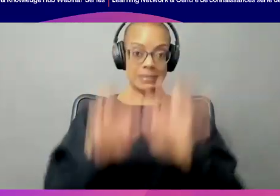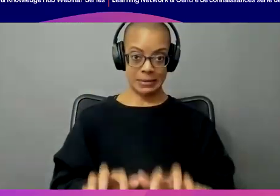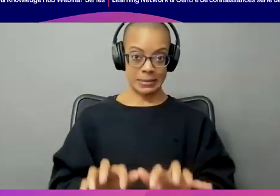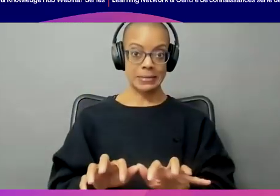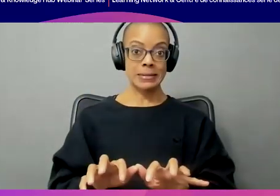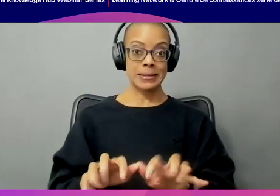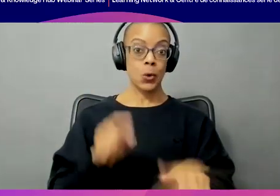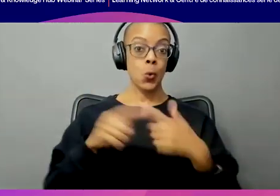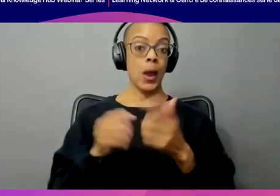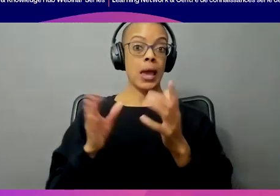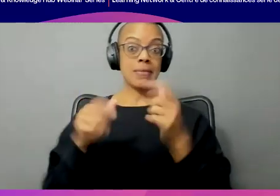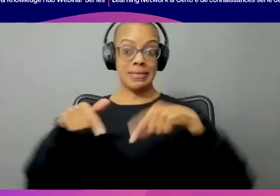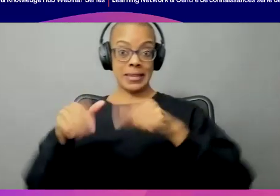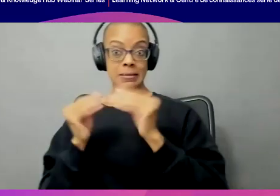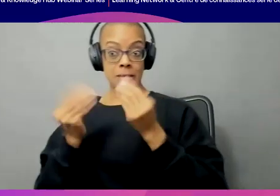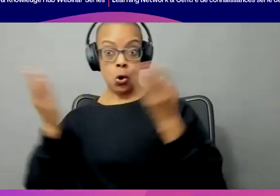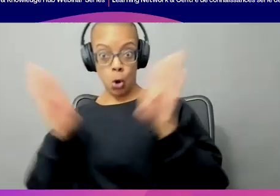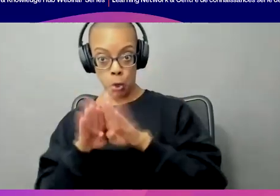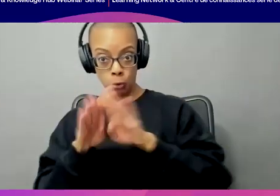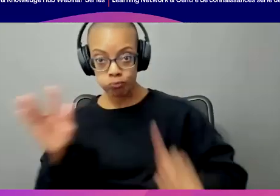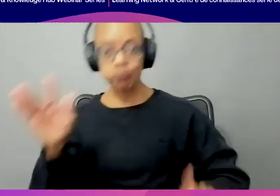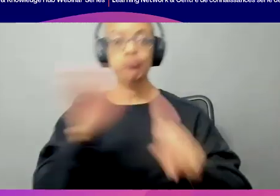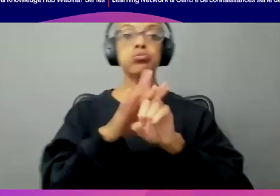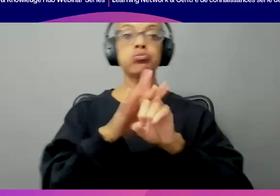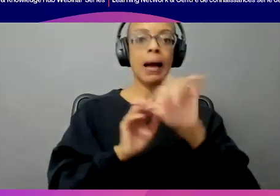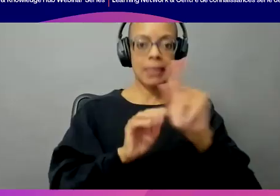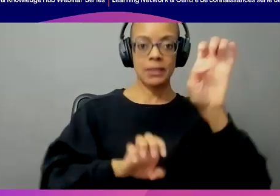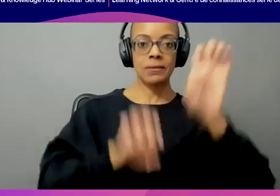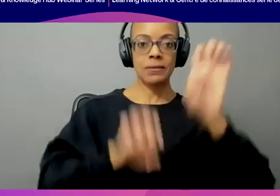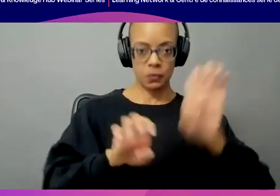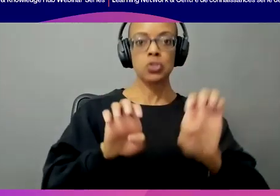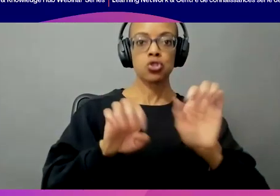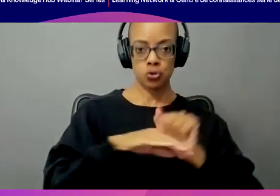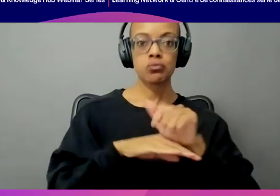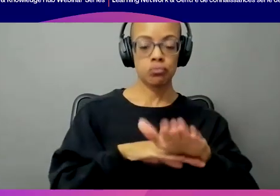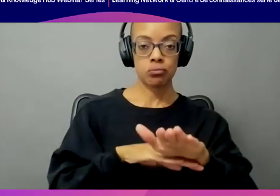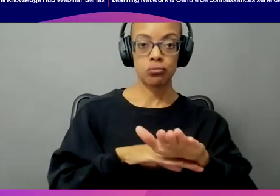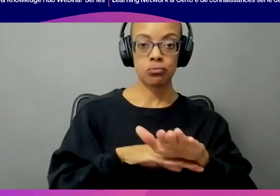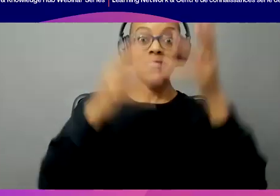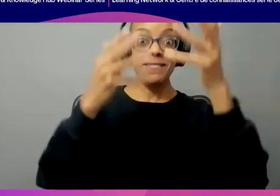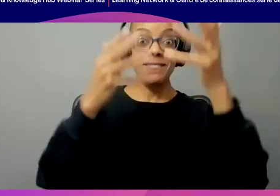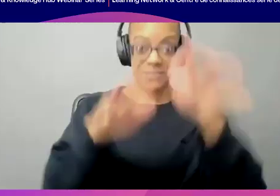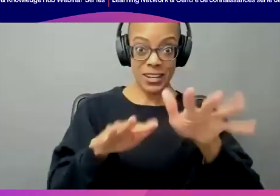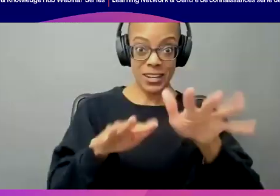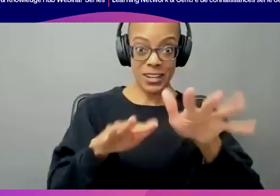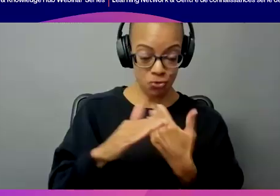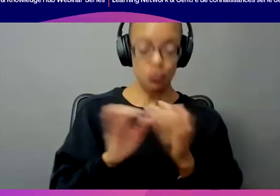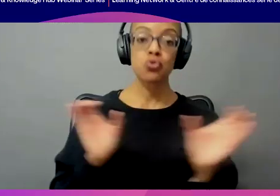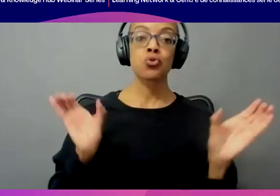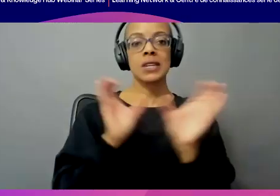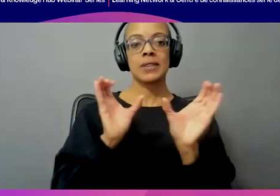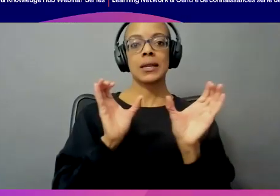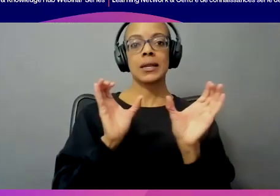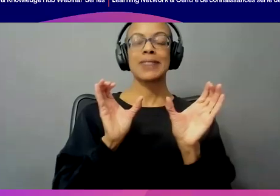ended. And then after you complete that evaluation, you will get a certificate of participation. It does take a